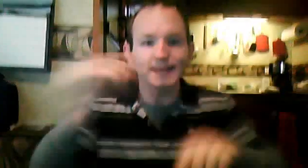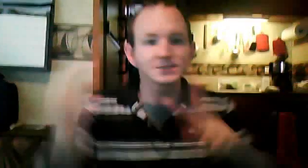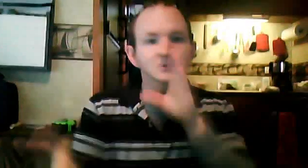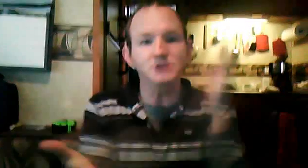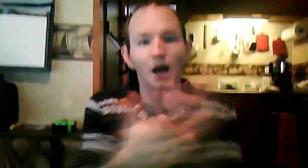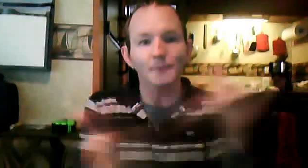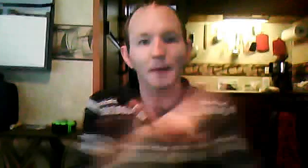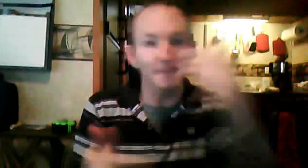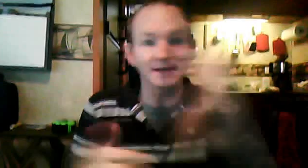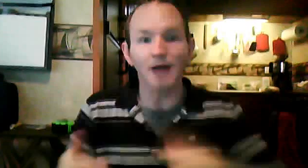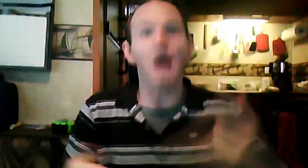over there i think about 12.